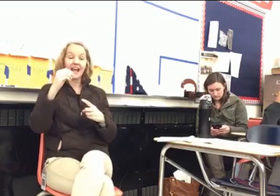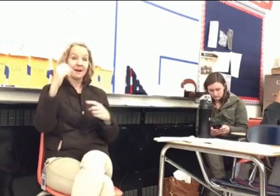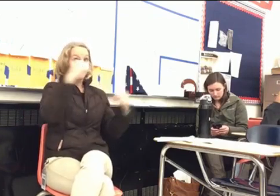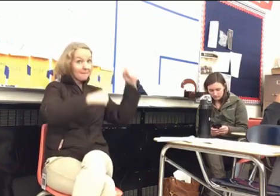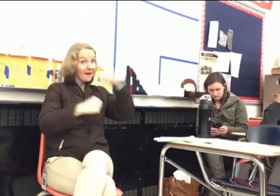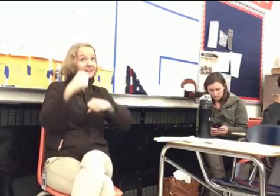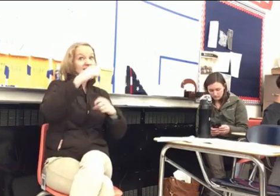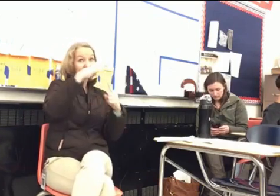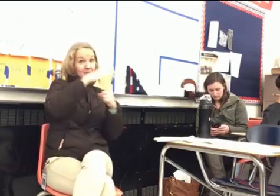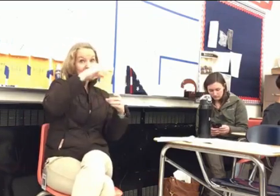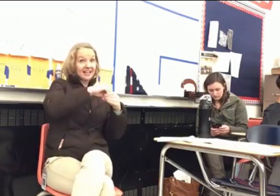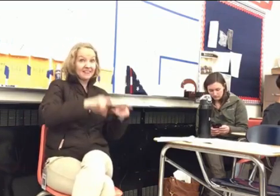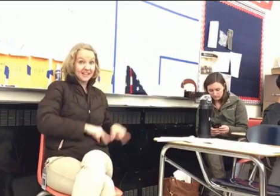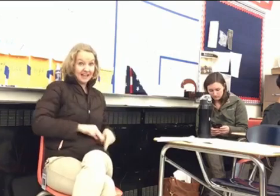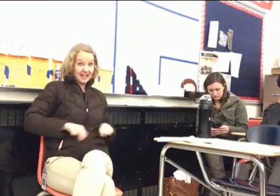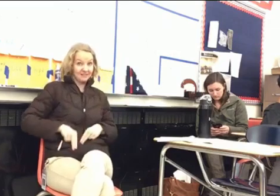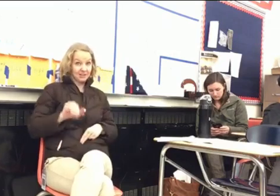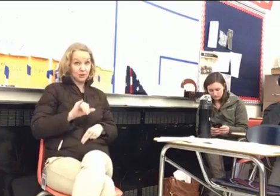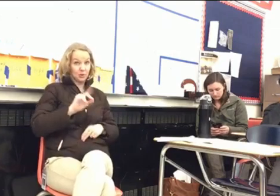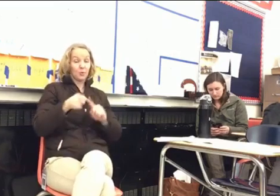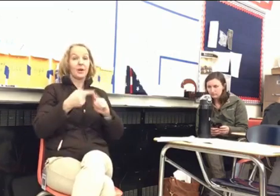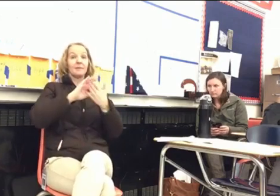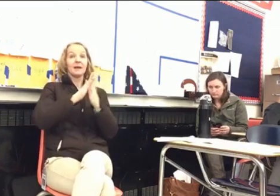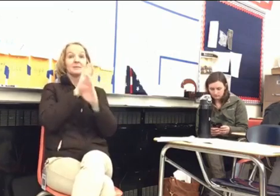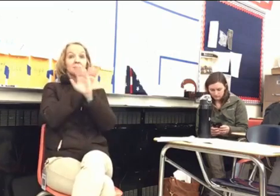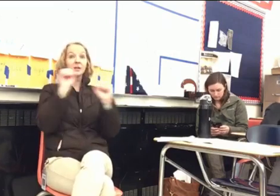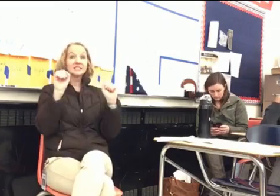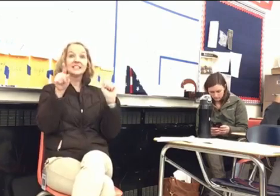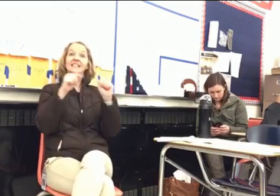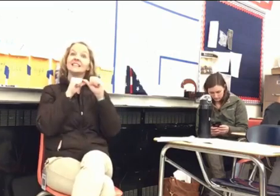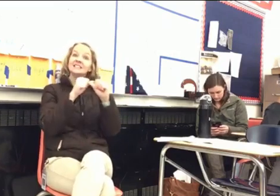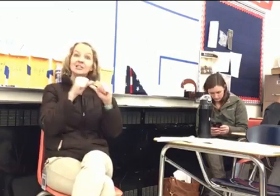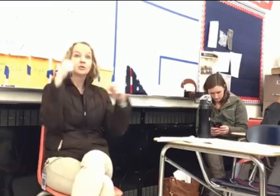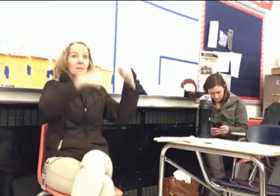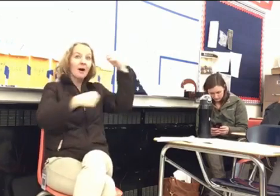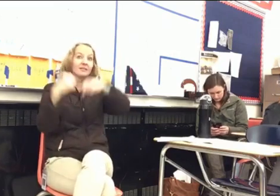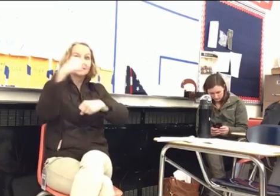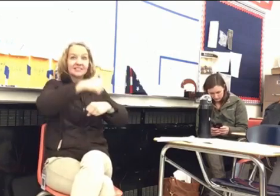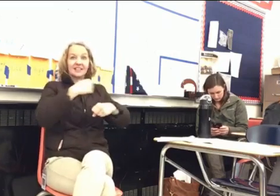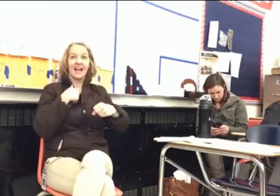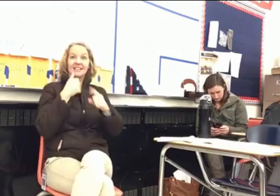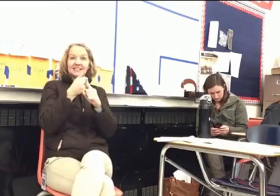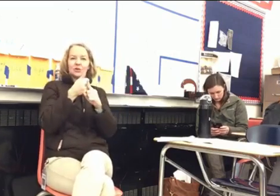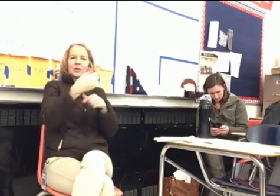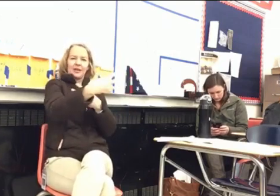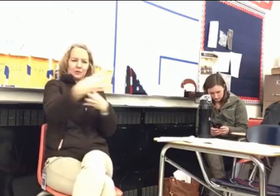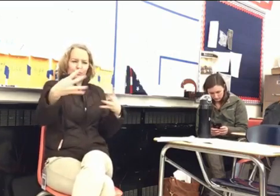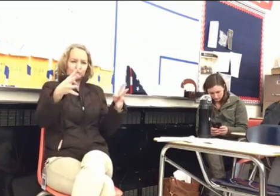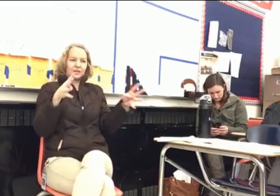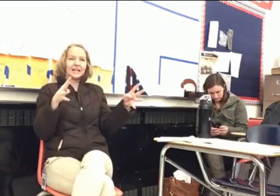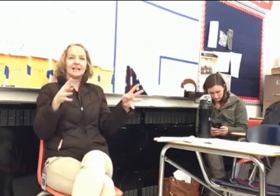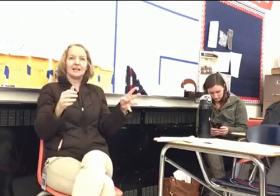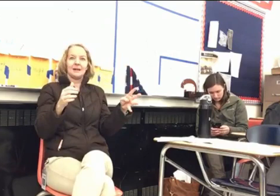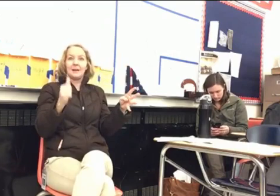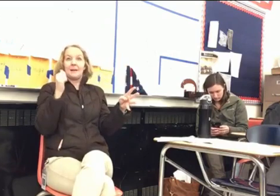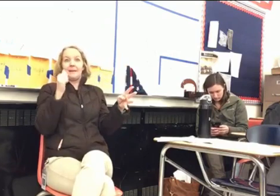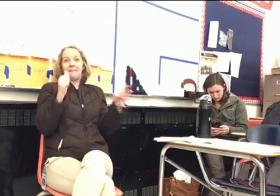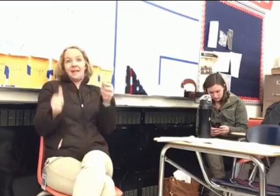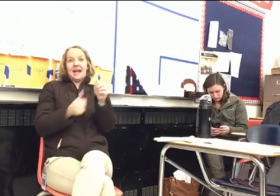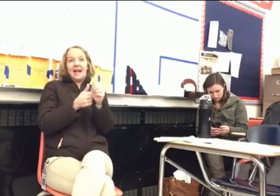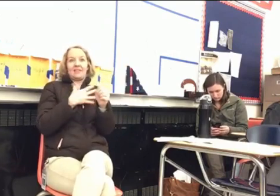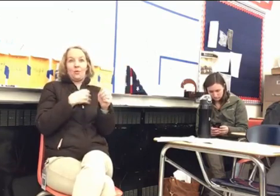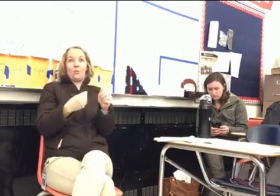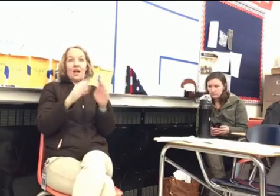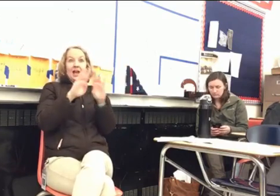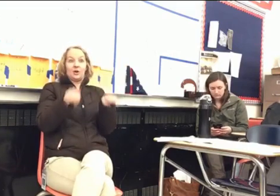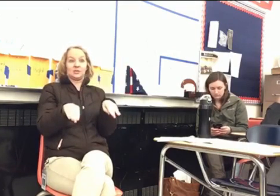well. When he goes into the presidency, he actually continues to box. He has his own boxing ring behind the White House. And oftentimes